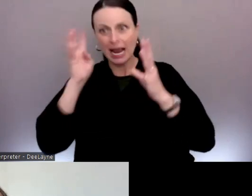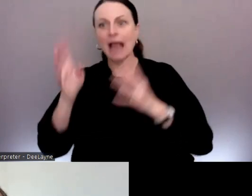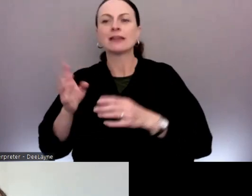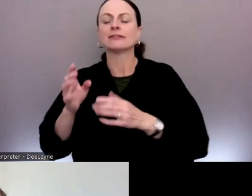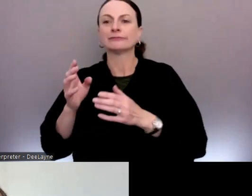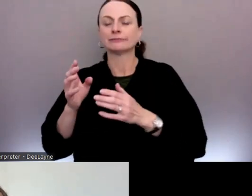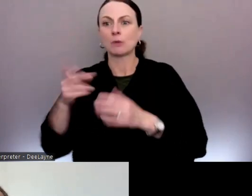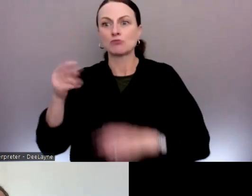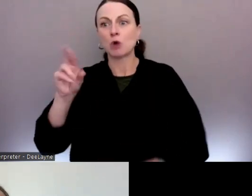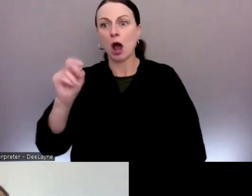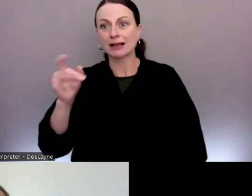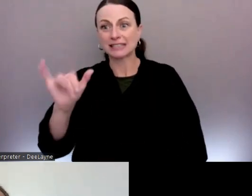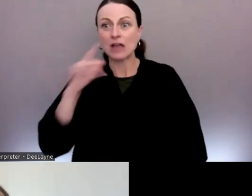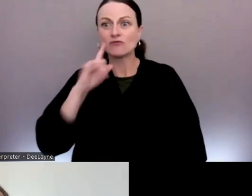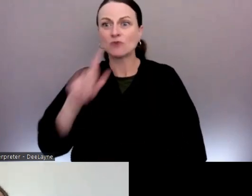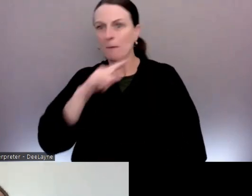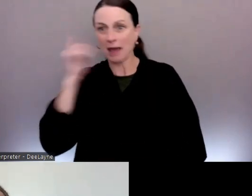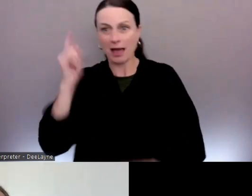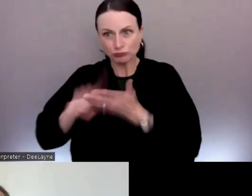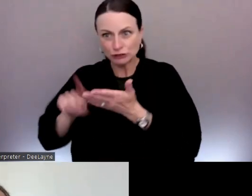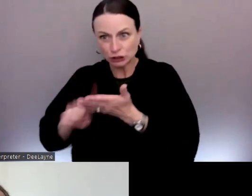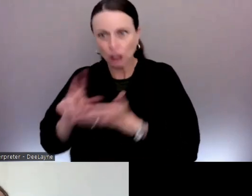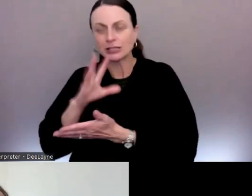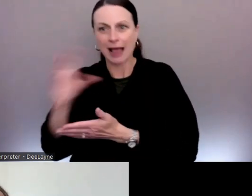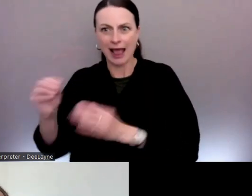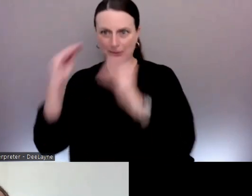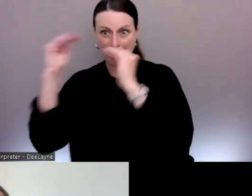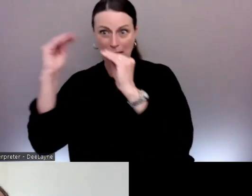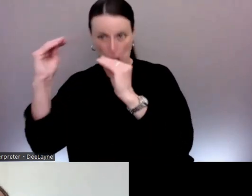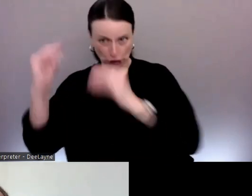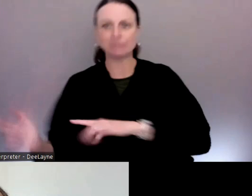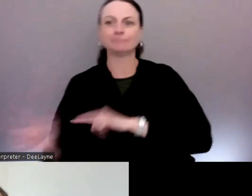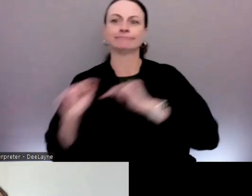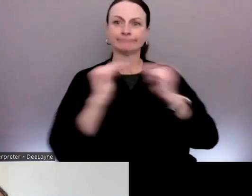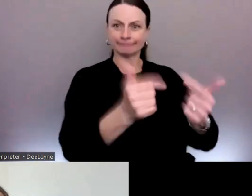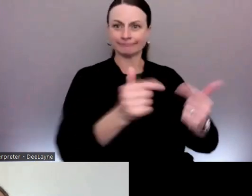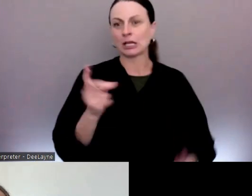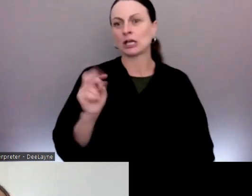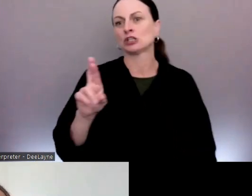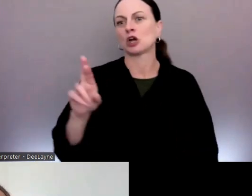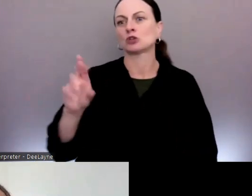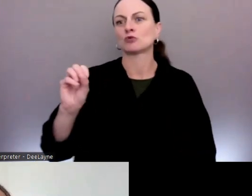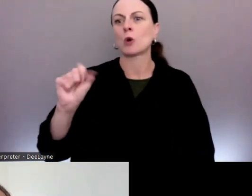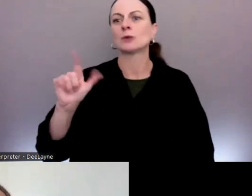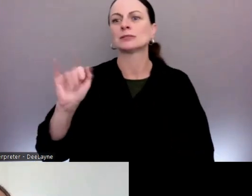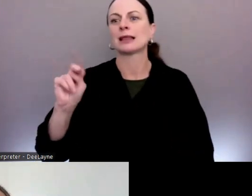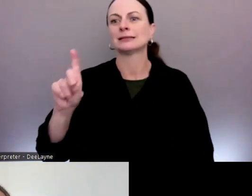and pedagogy. So it's my pleasure to pass it over to Dr. Rosalind Hampton.